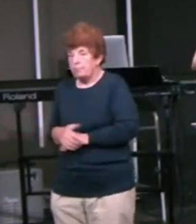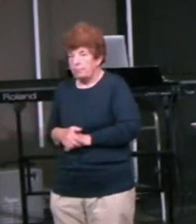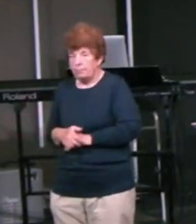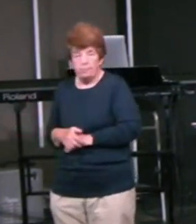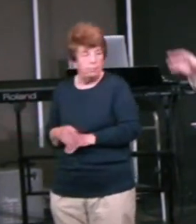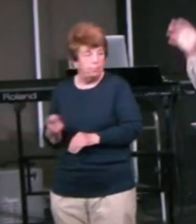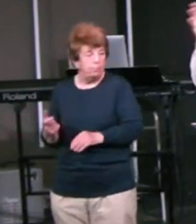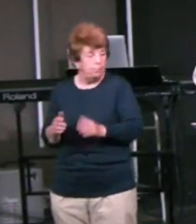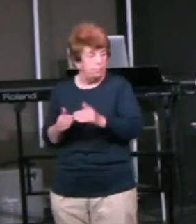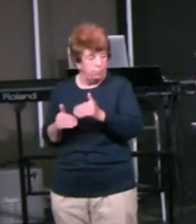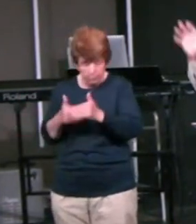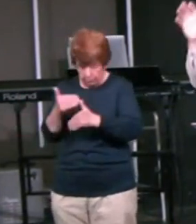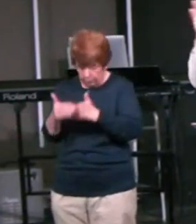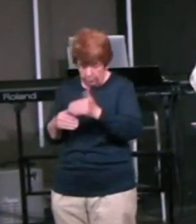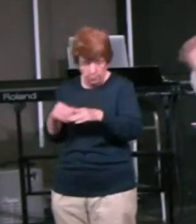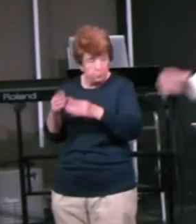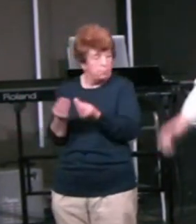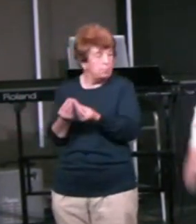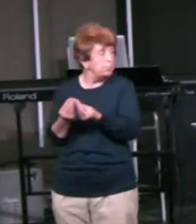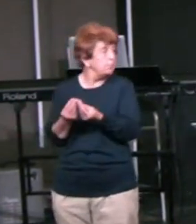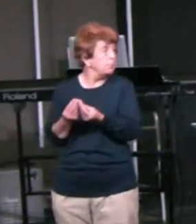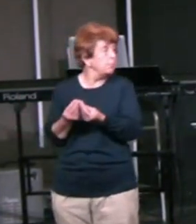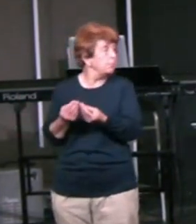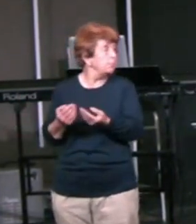And after we processed it all,